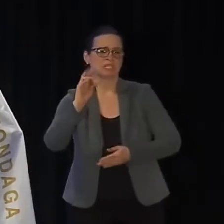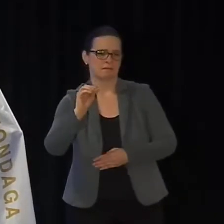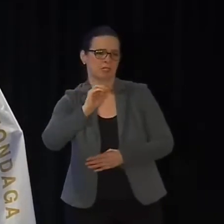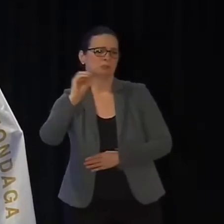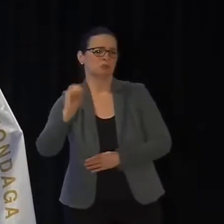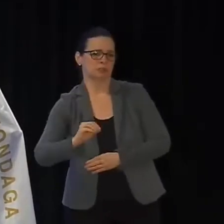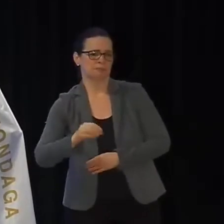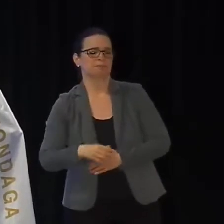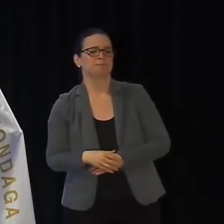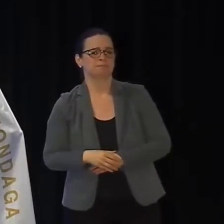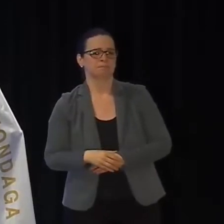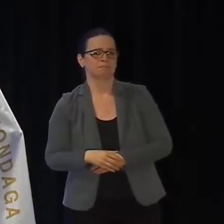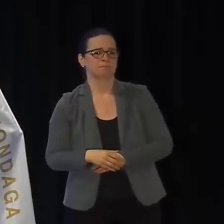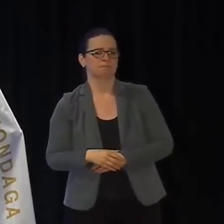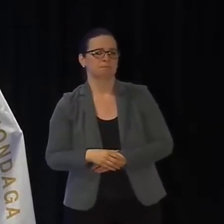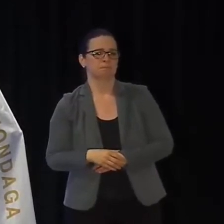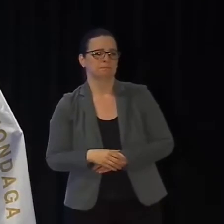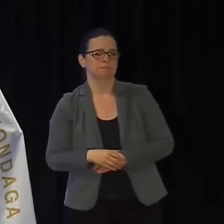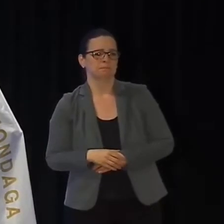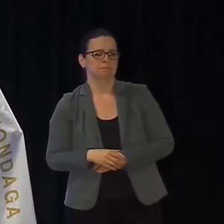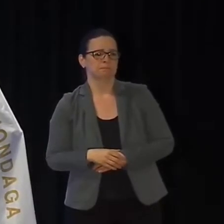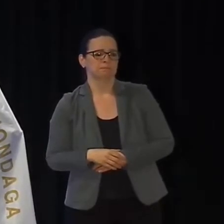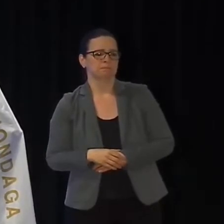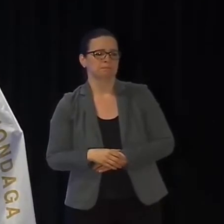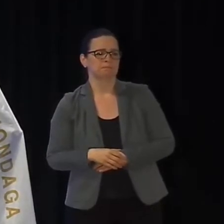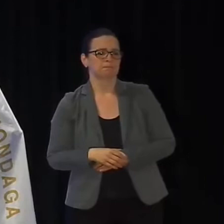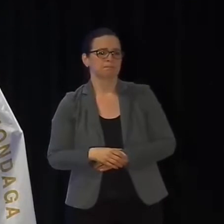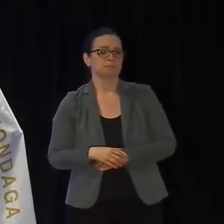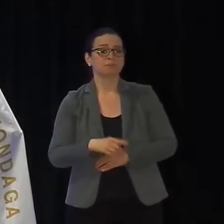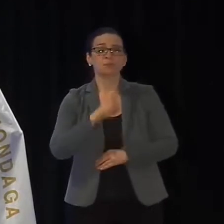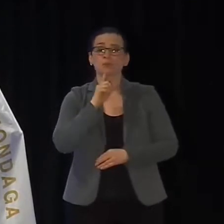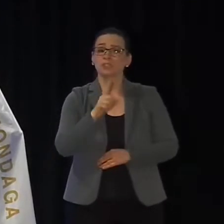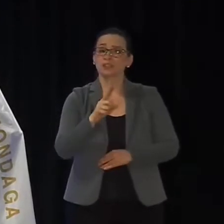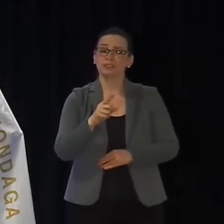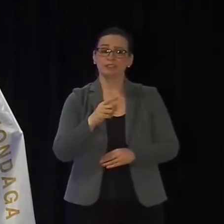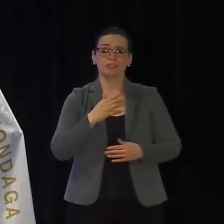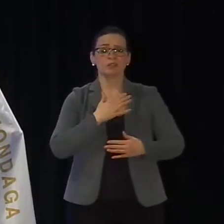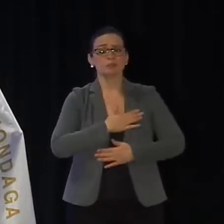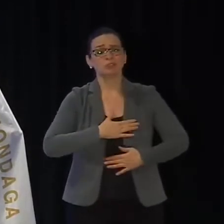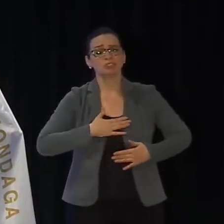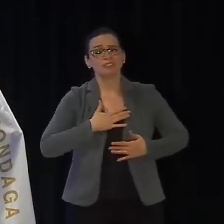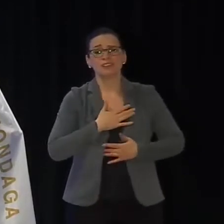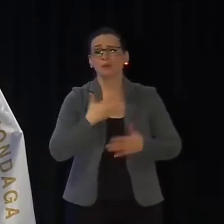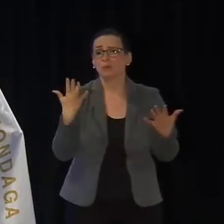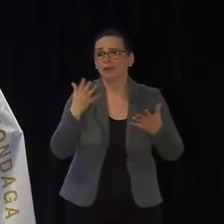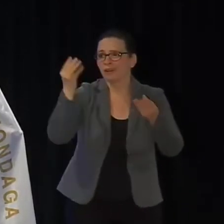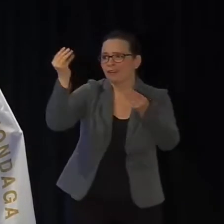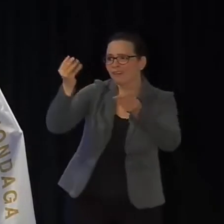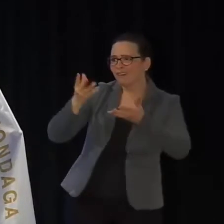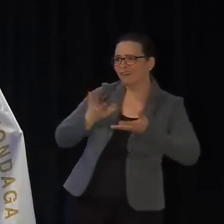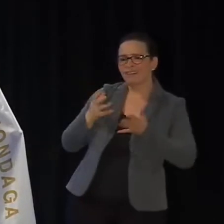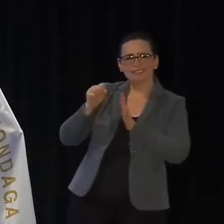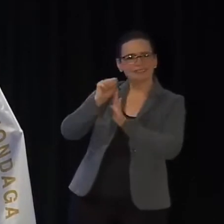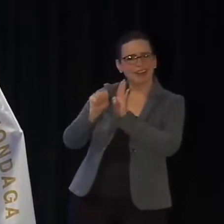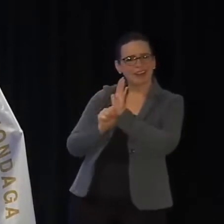appreciate the news today from the state, catching up with where we need to be.